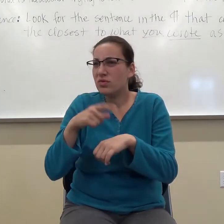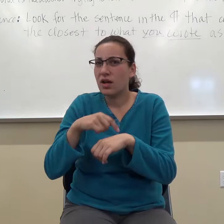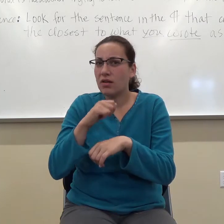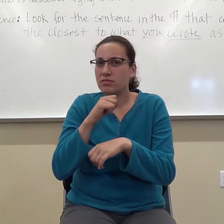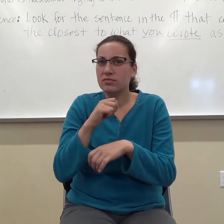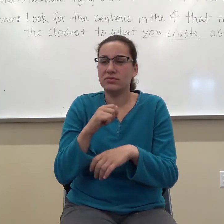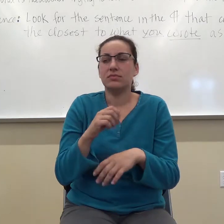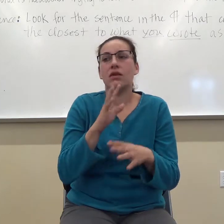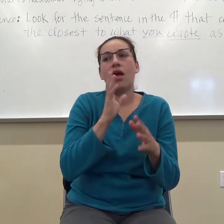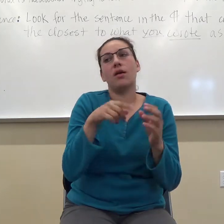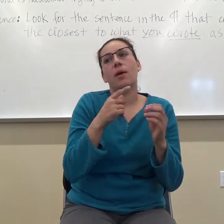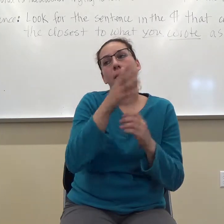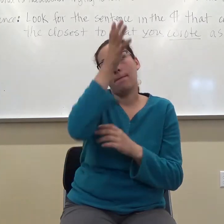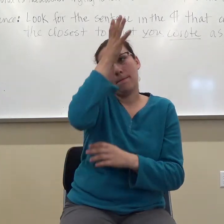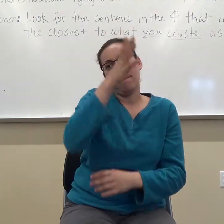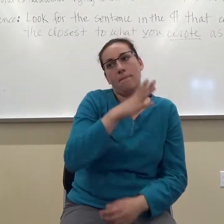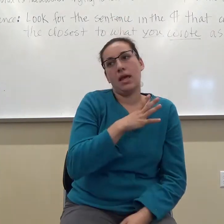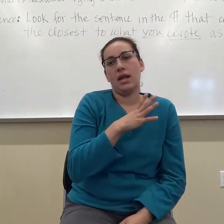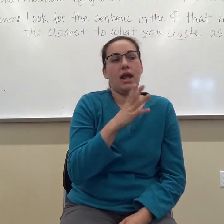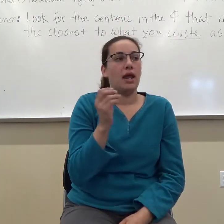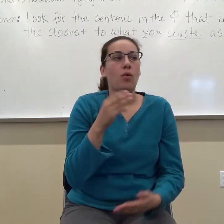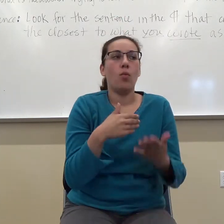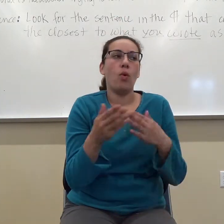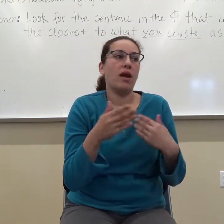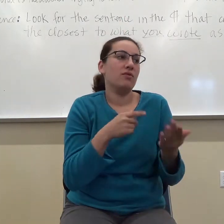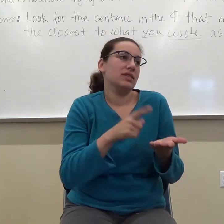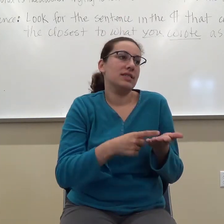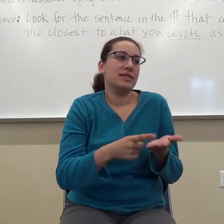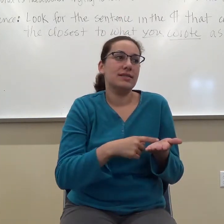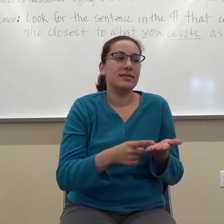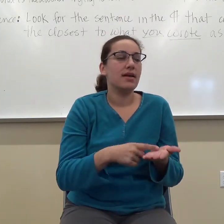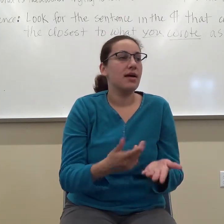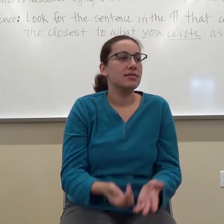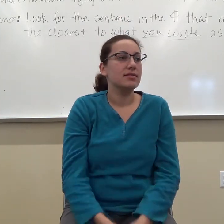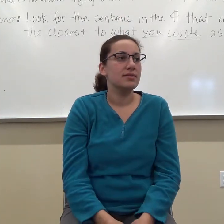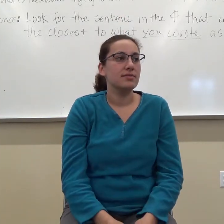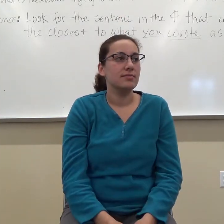it's men and what they talk about. So what's the main idea here?